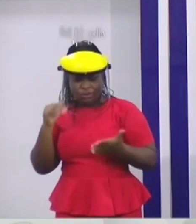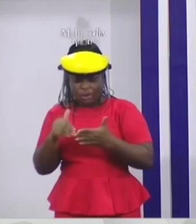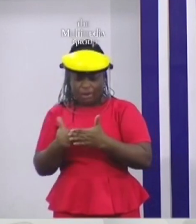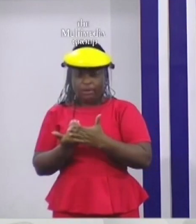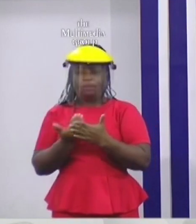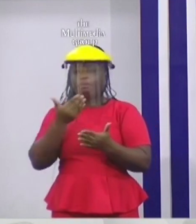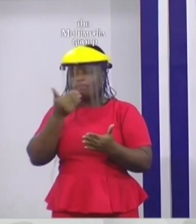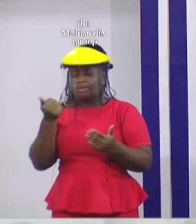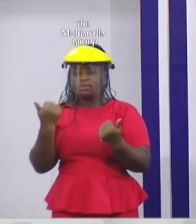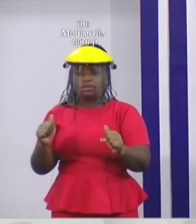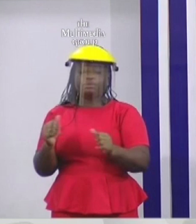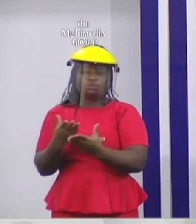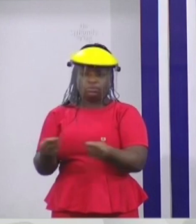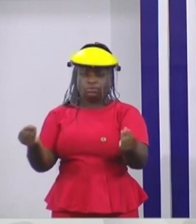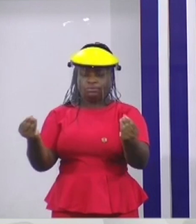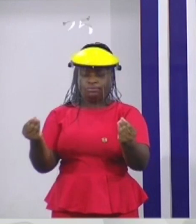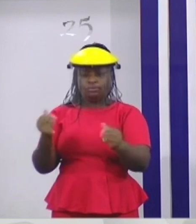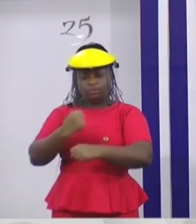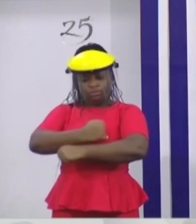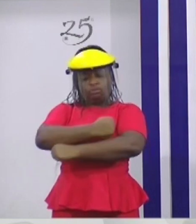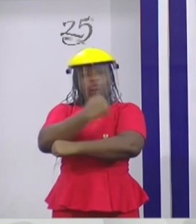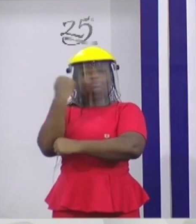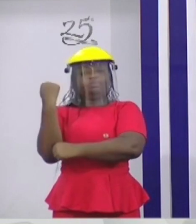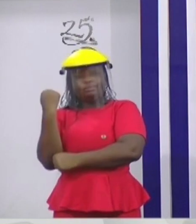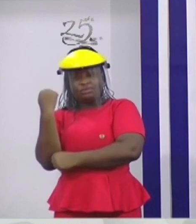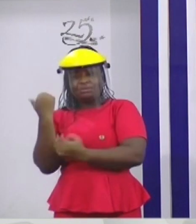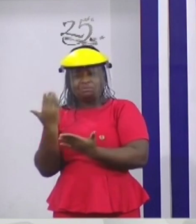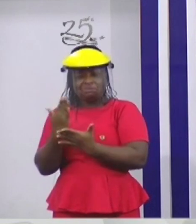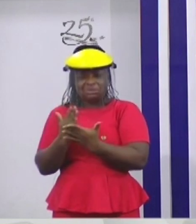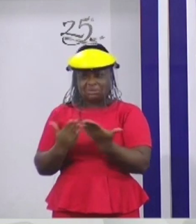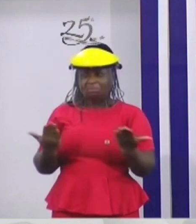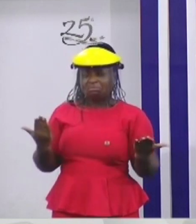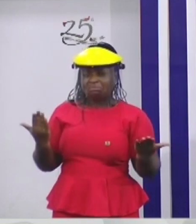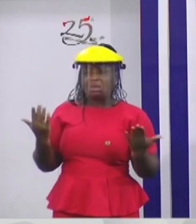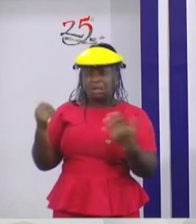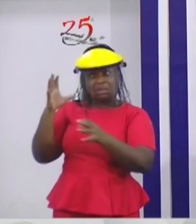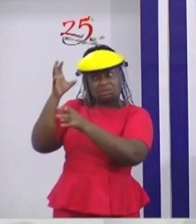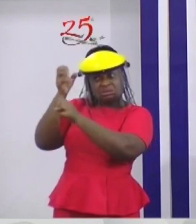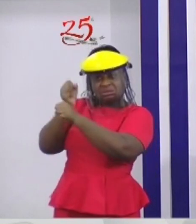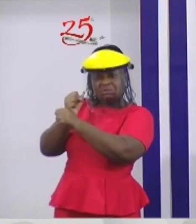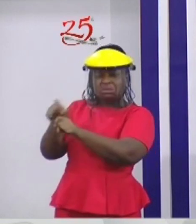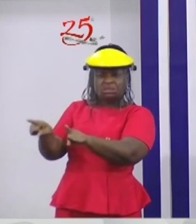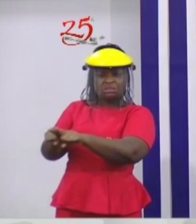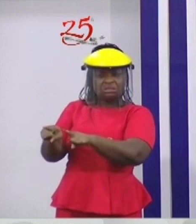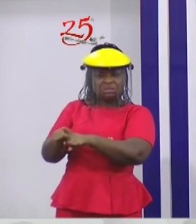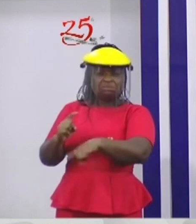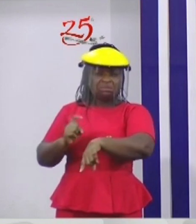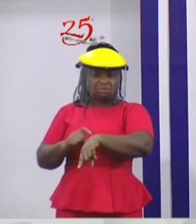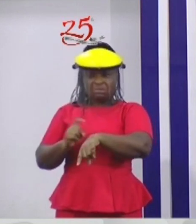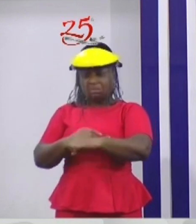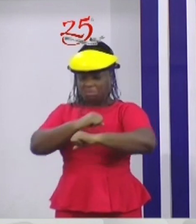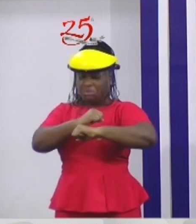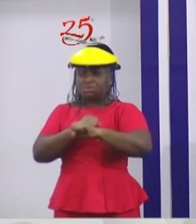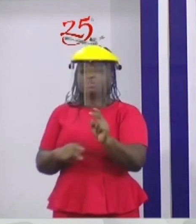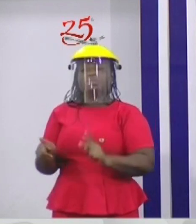post-restriction era. This is with the objective of ensuring that some sense of normalcy can be achieved while at the same time protecting the